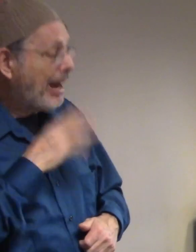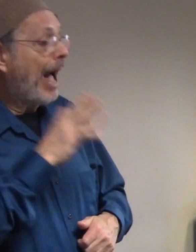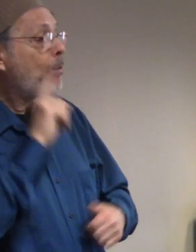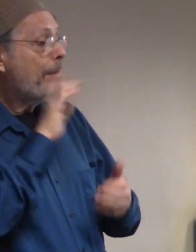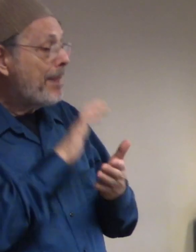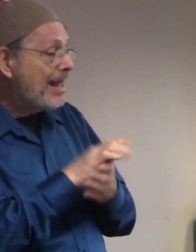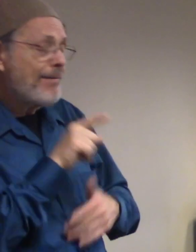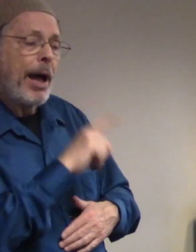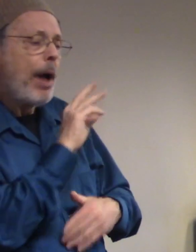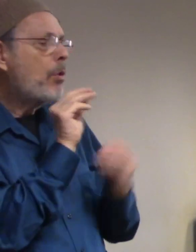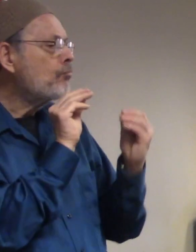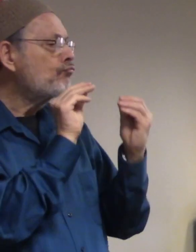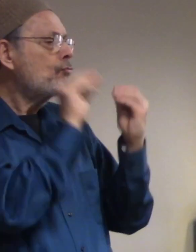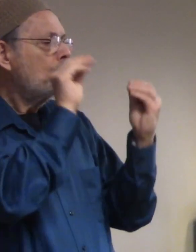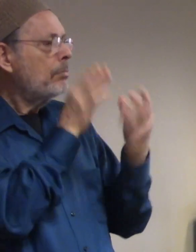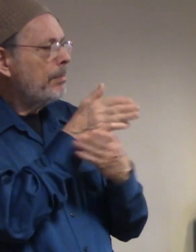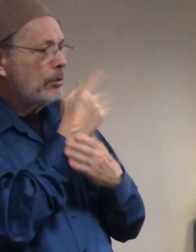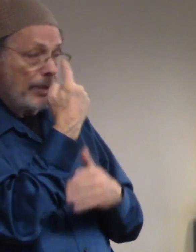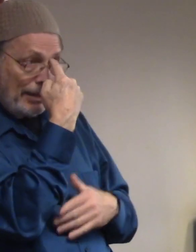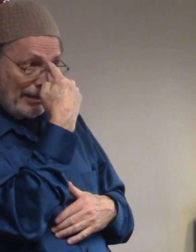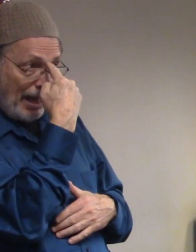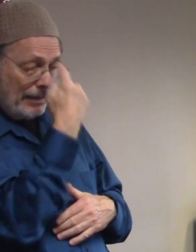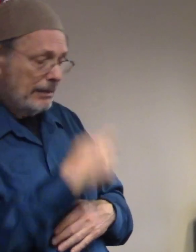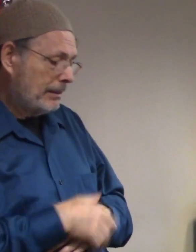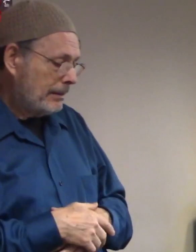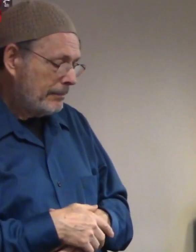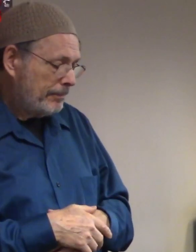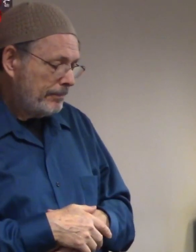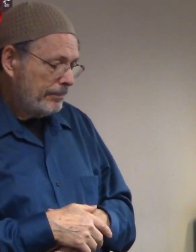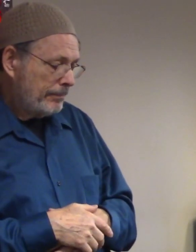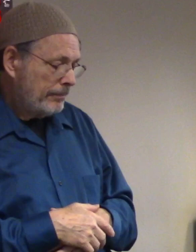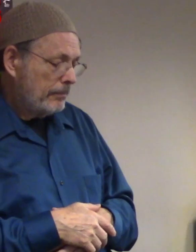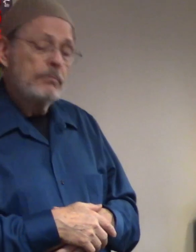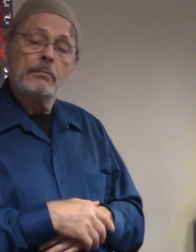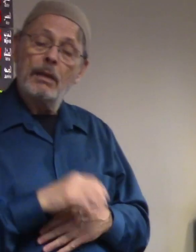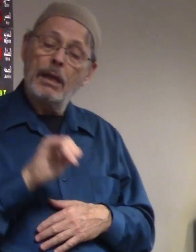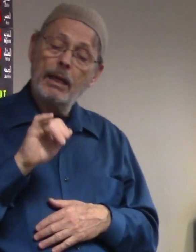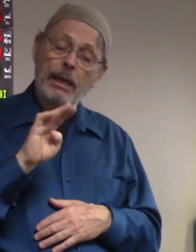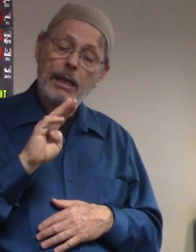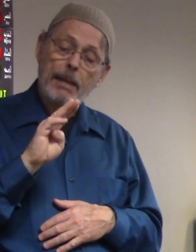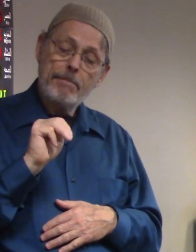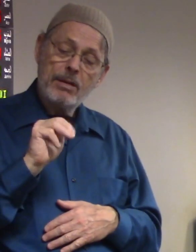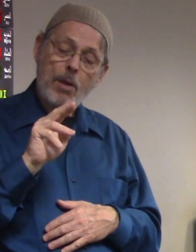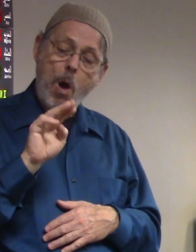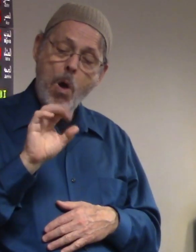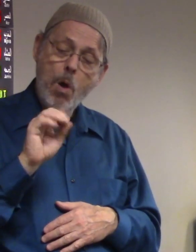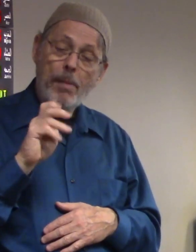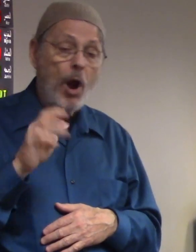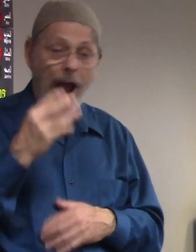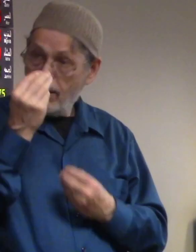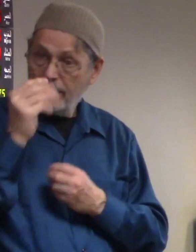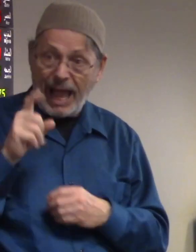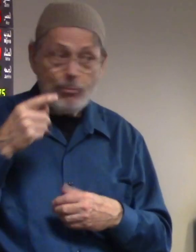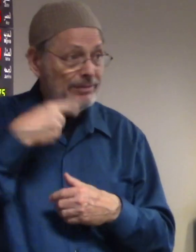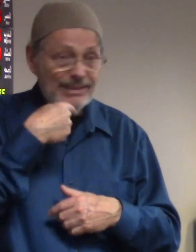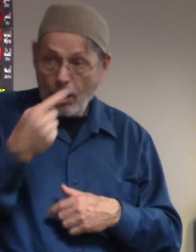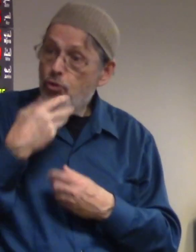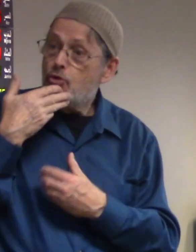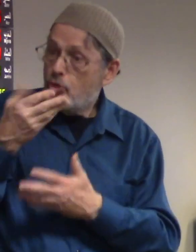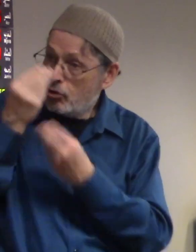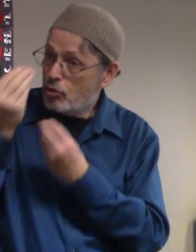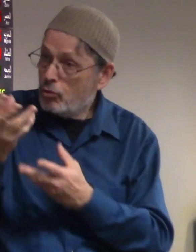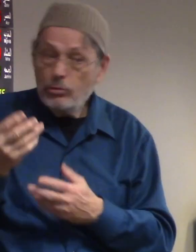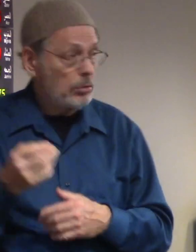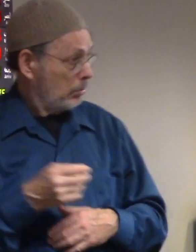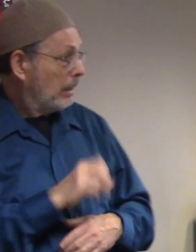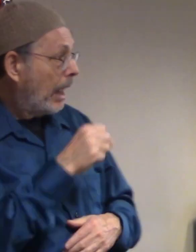I would have kissed him between his eyes. Ala ubashirak? And Ibn Umar says, should I not give you then glad tidings? He says, yes, yes, give me glad tidings,